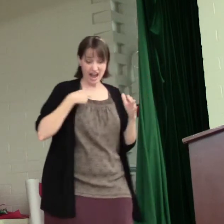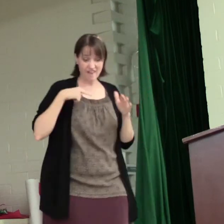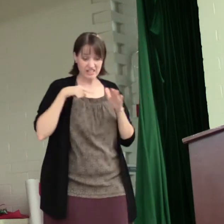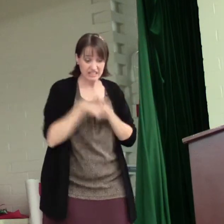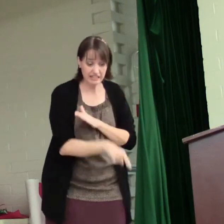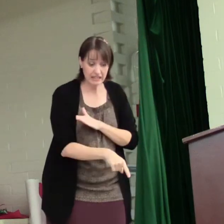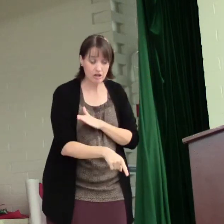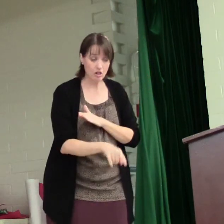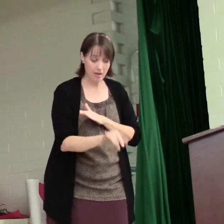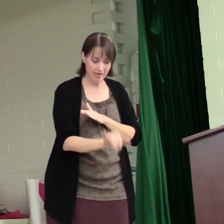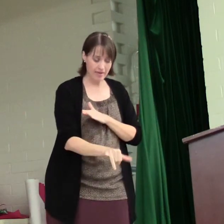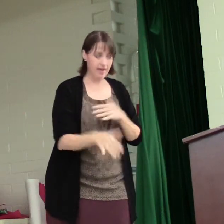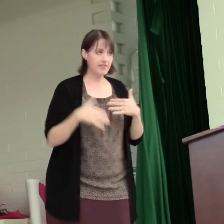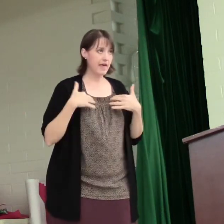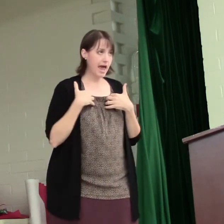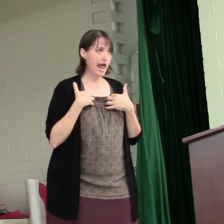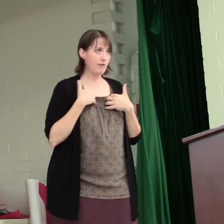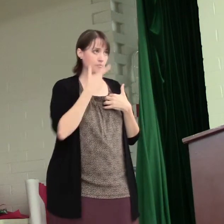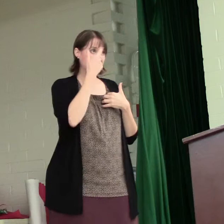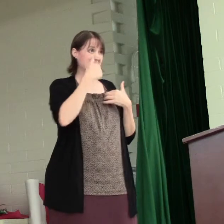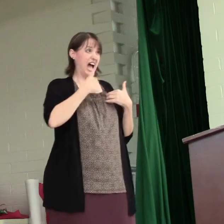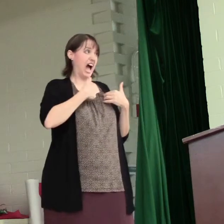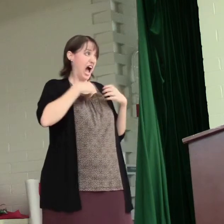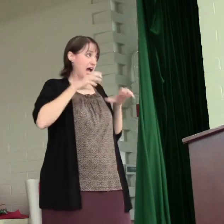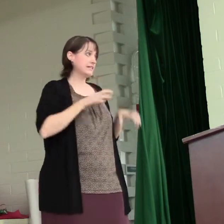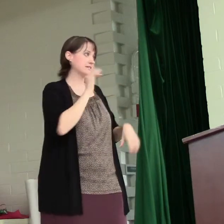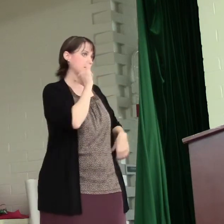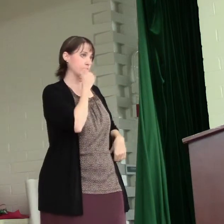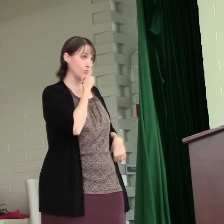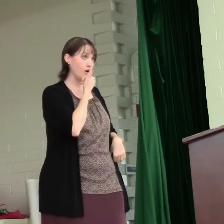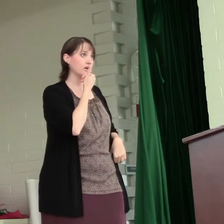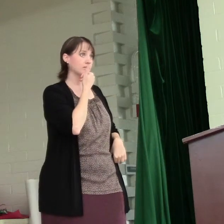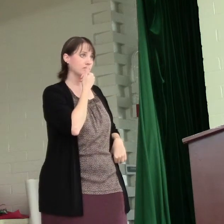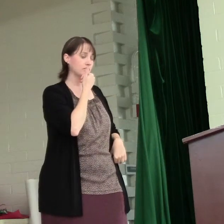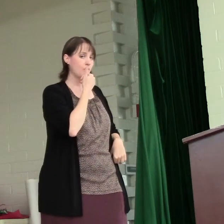have to kill that animal because I did something wrong.